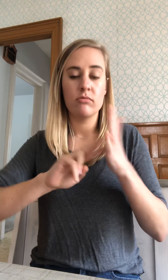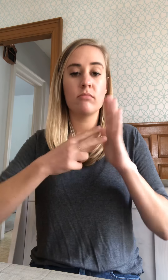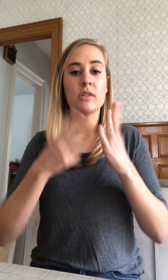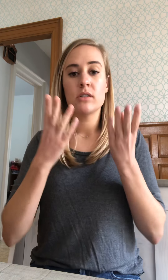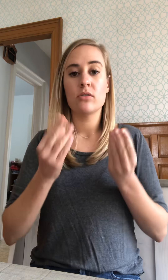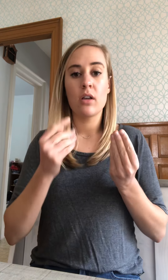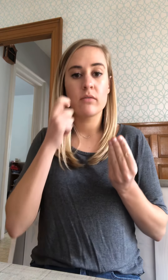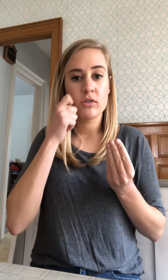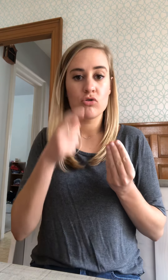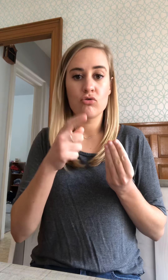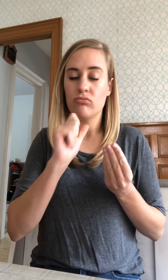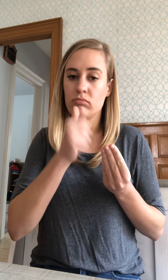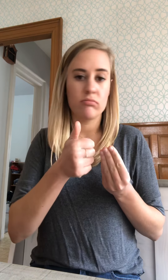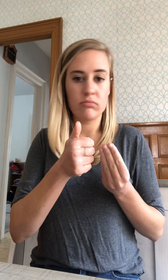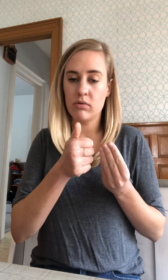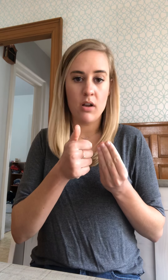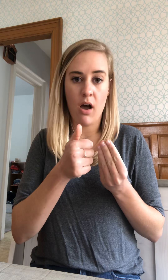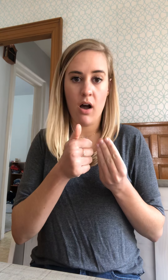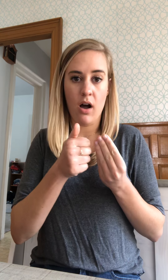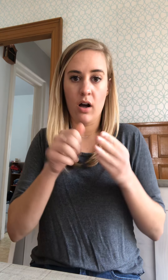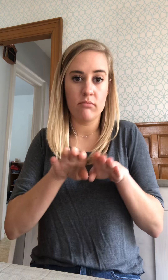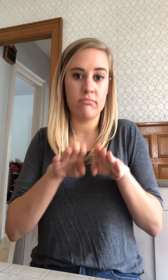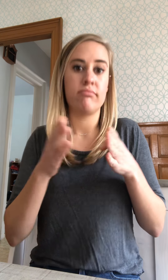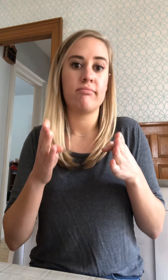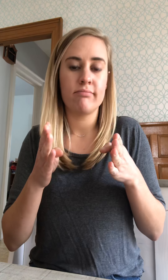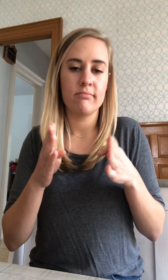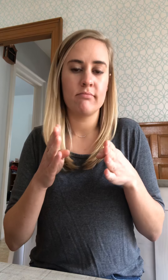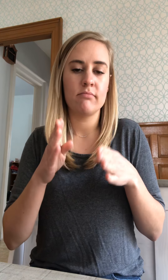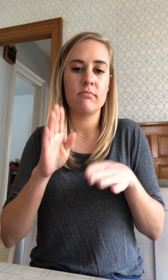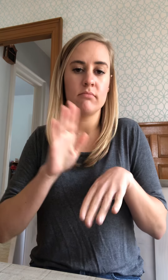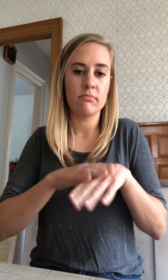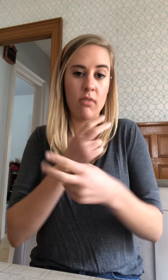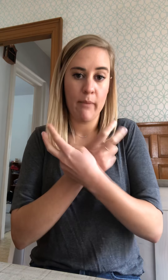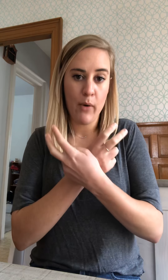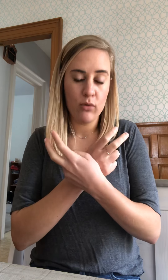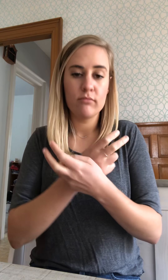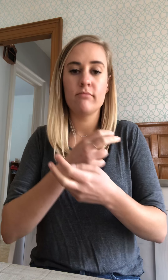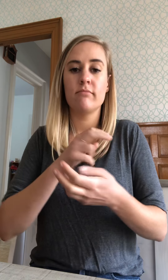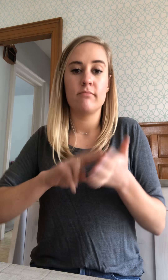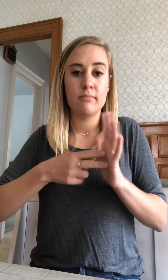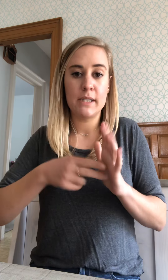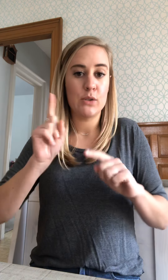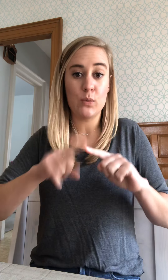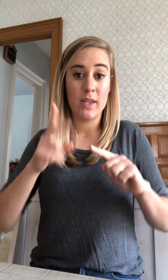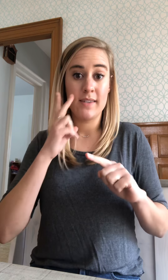not disrupted over the bone. So the bones themselves are not exposed to the external environment.